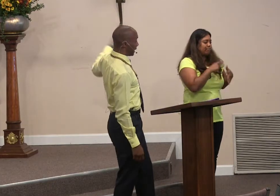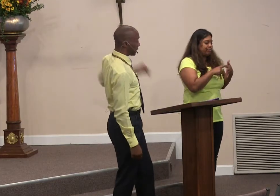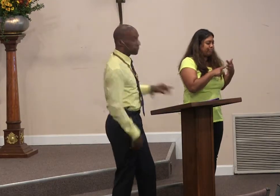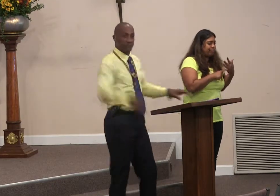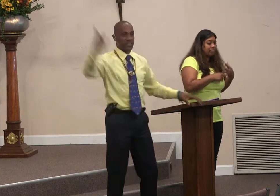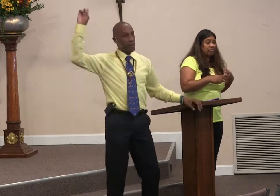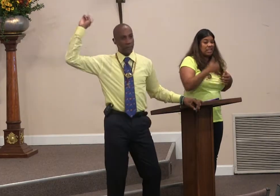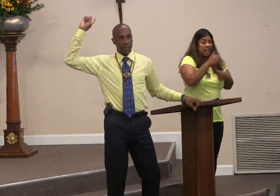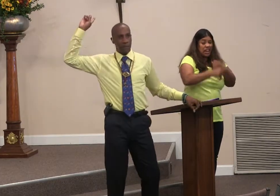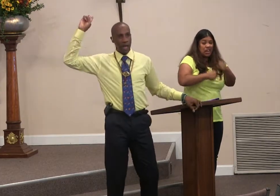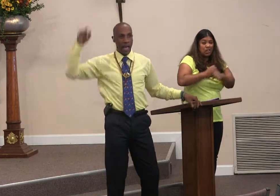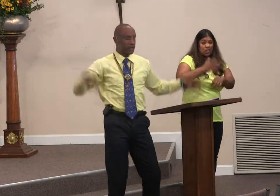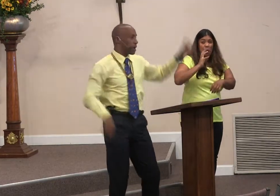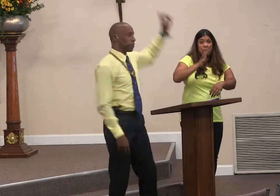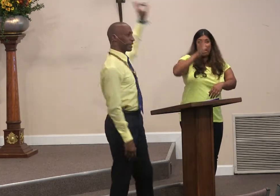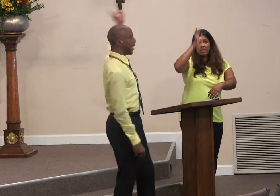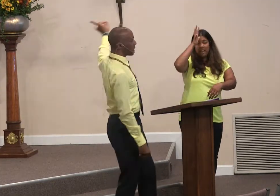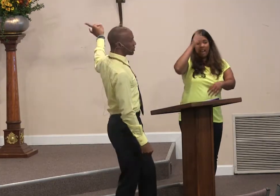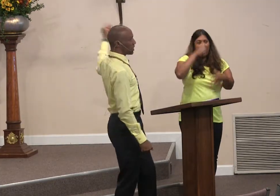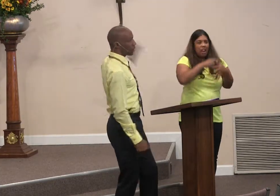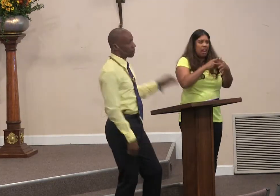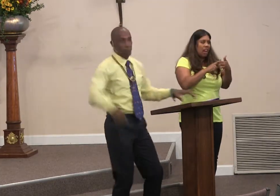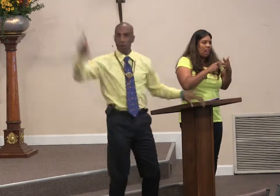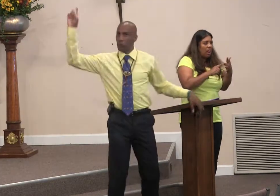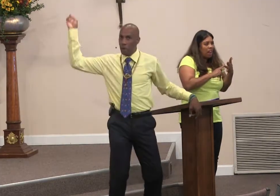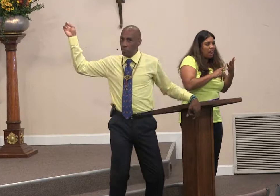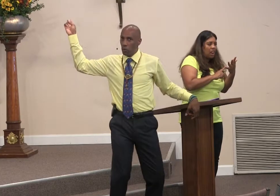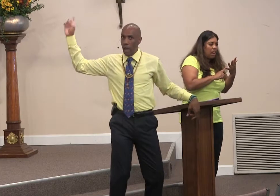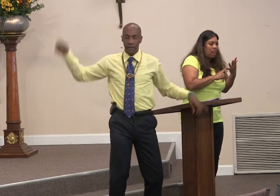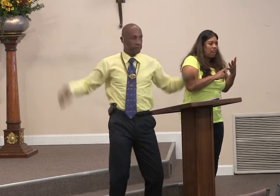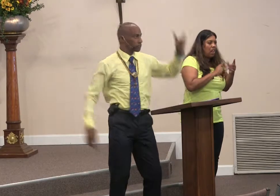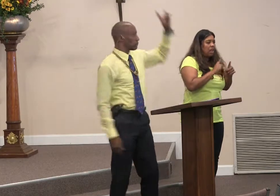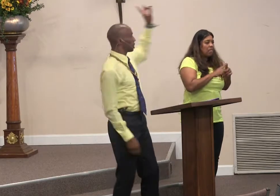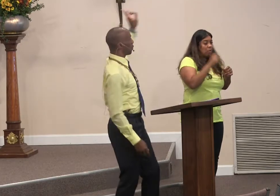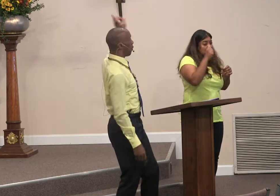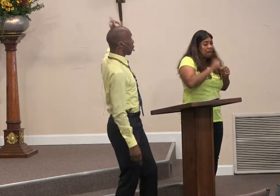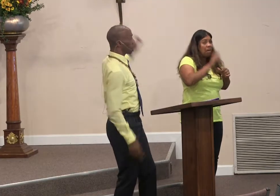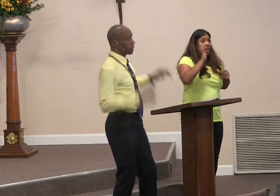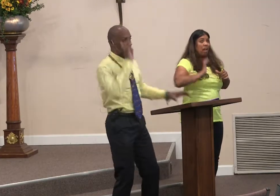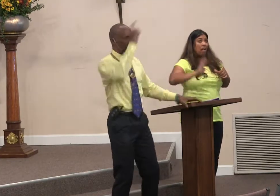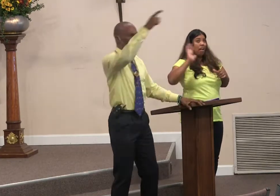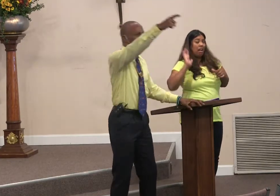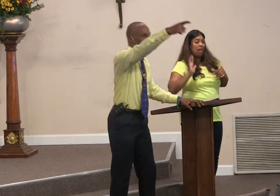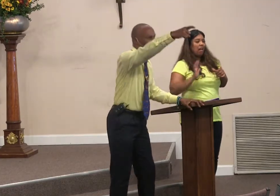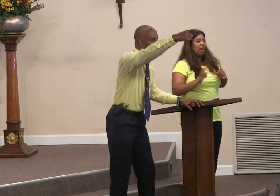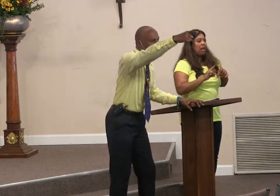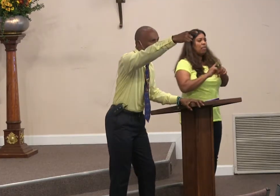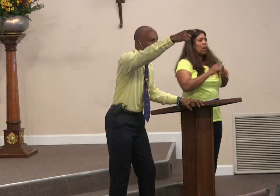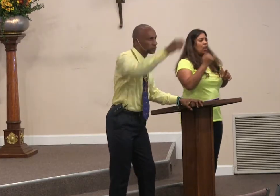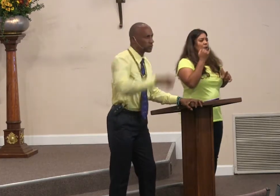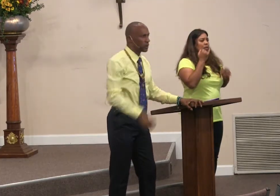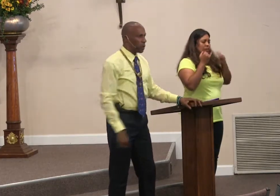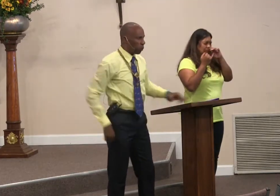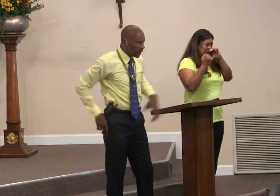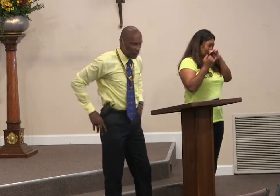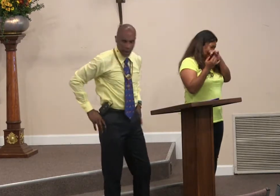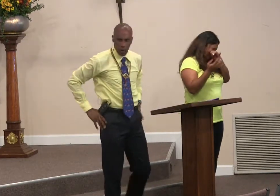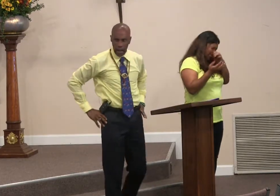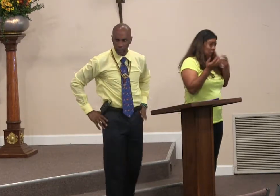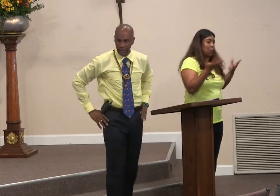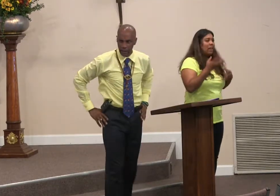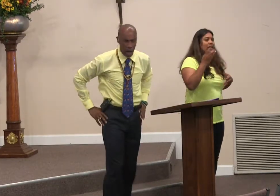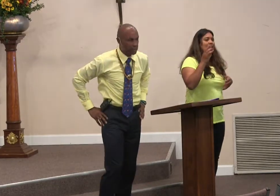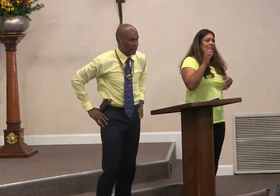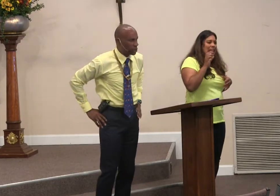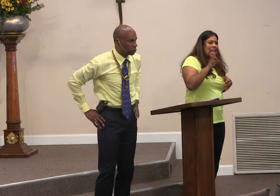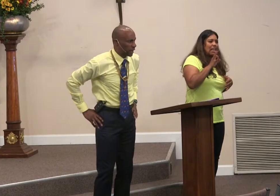dad did. Something in the past, but last year, but remember when? Or, but what if? What if I go